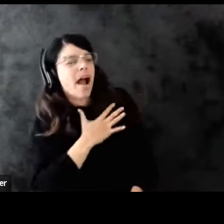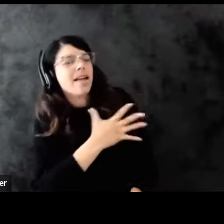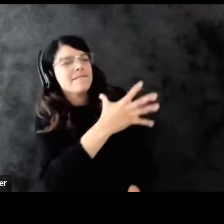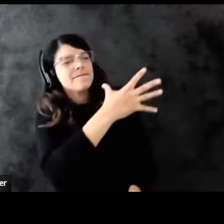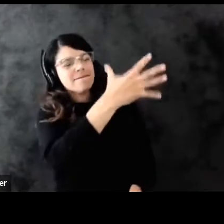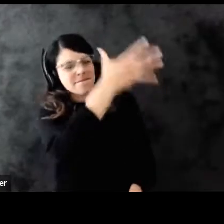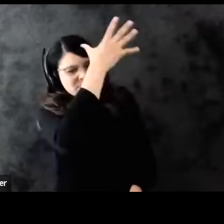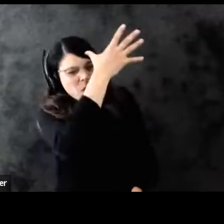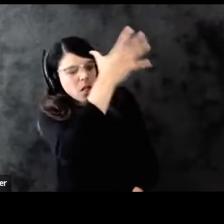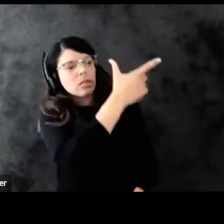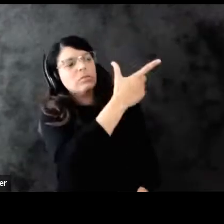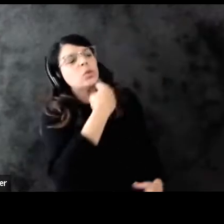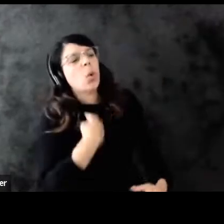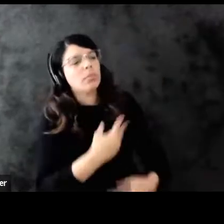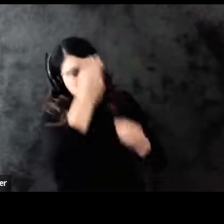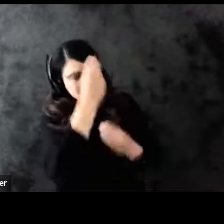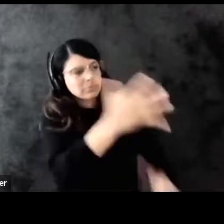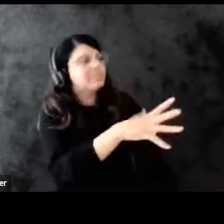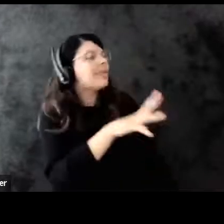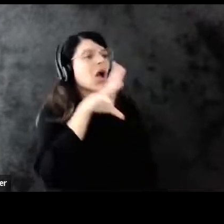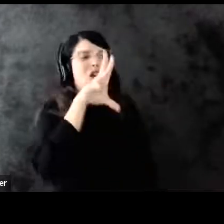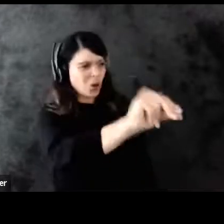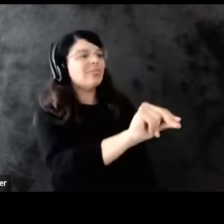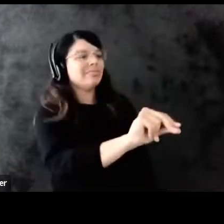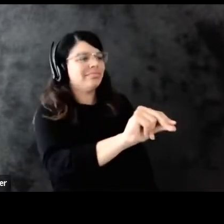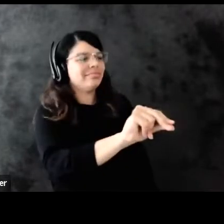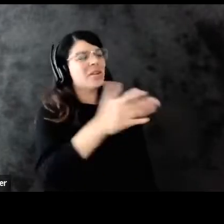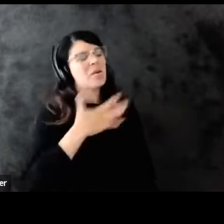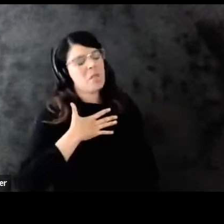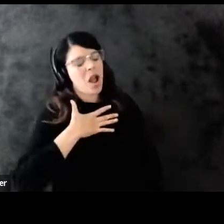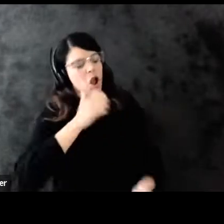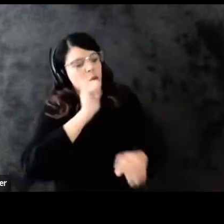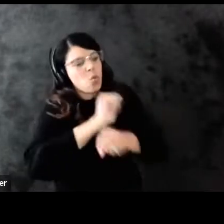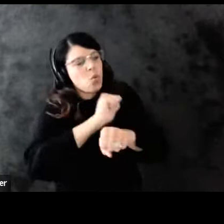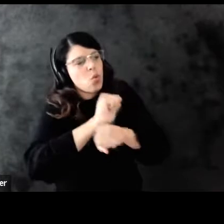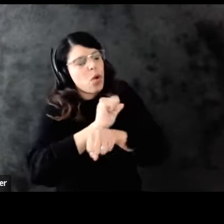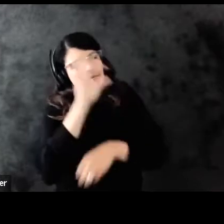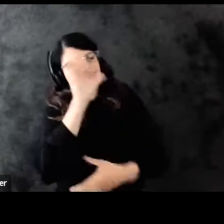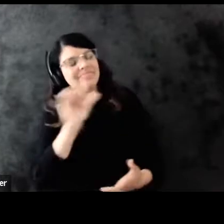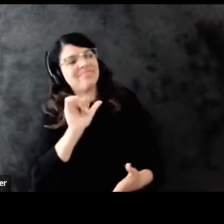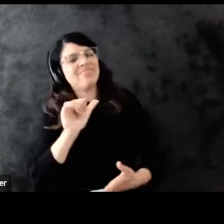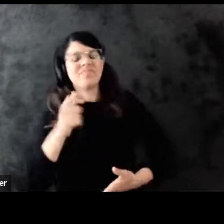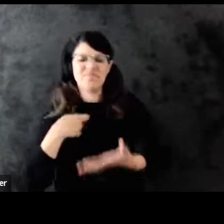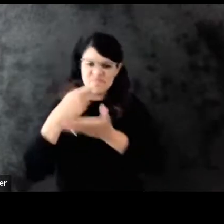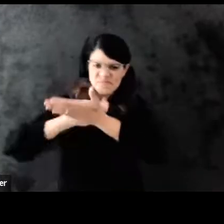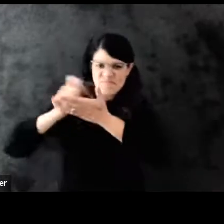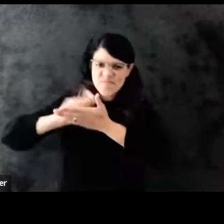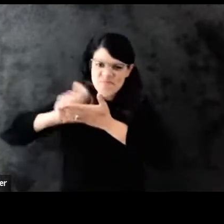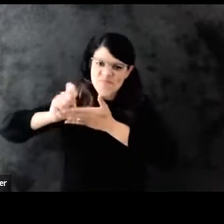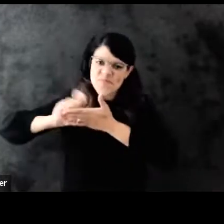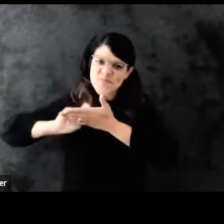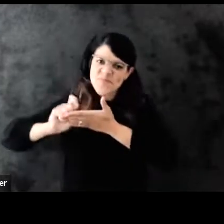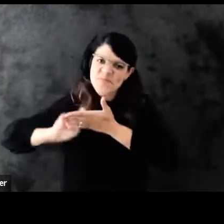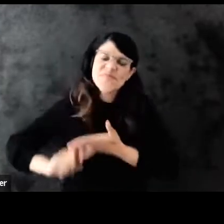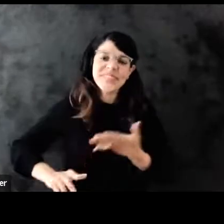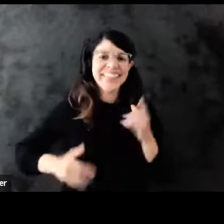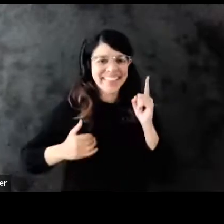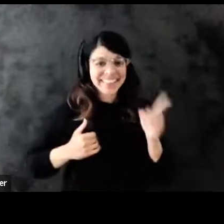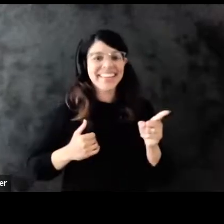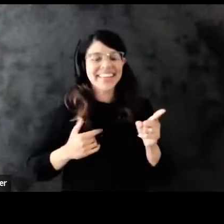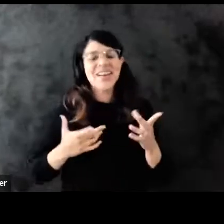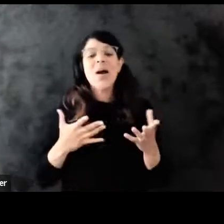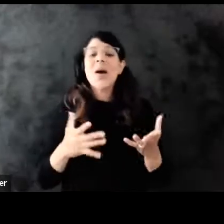anyway. She says, I will, put you, give you the industrial arts major,